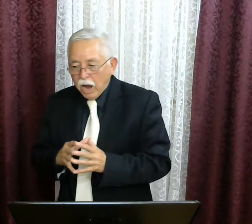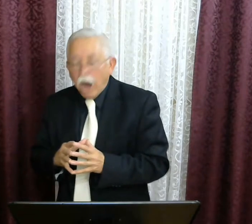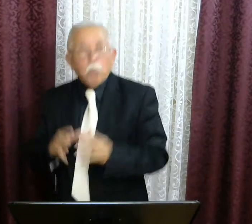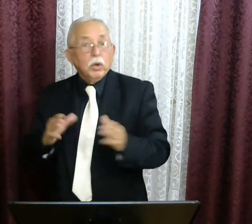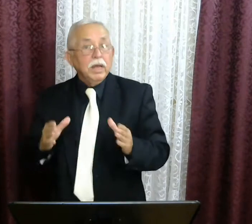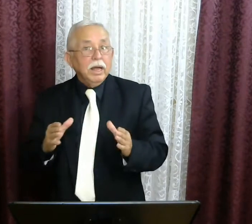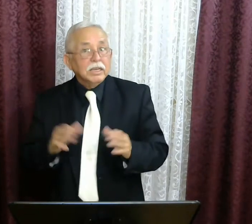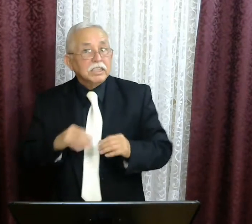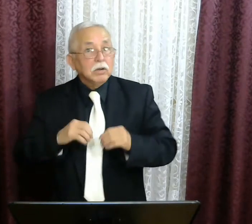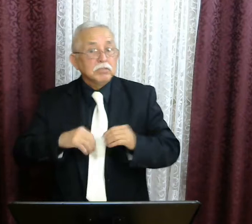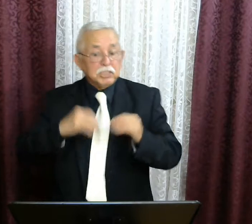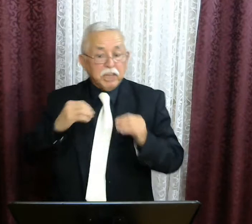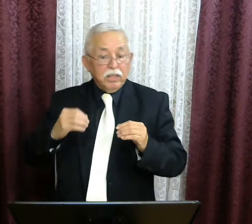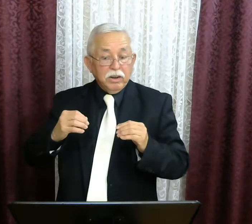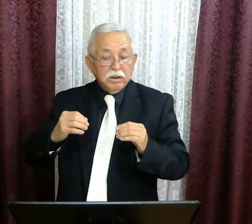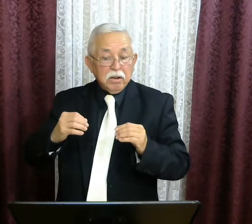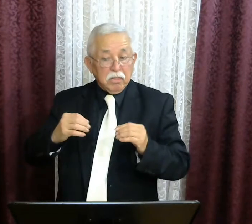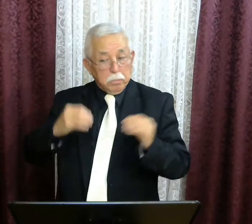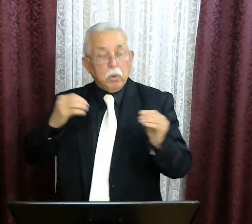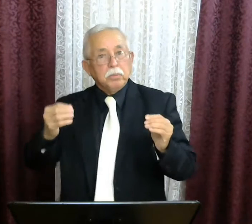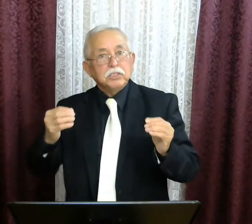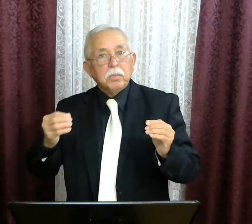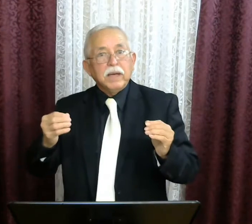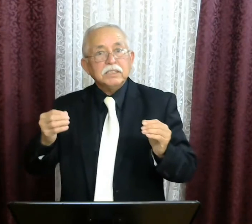Are we start understanding the purpose of blessing?